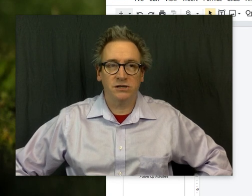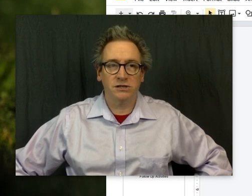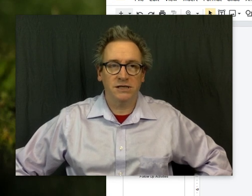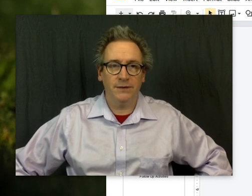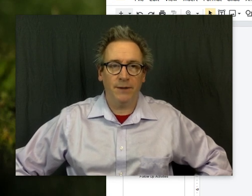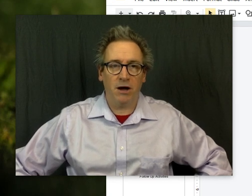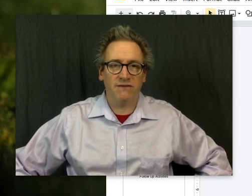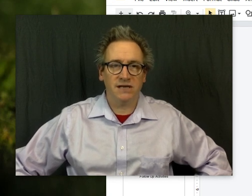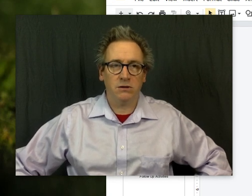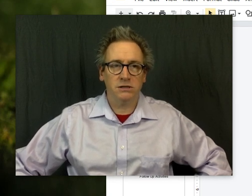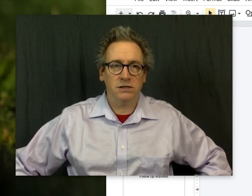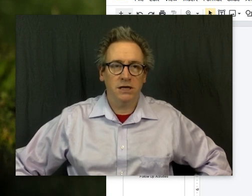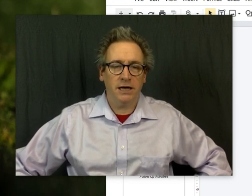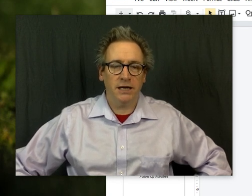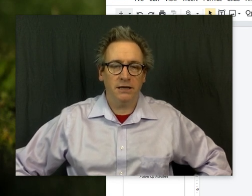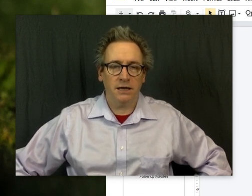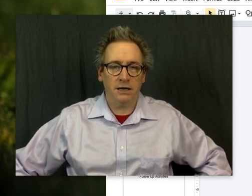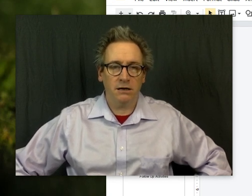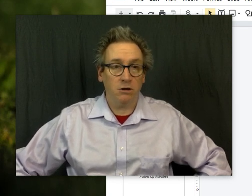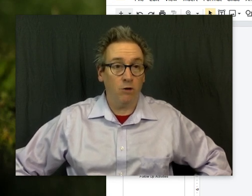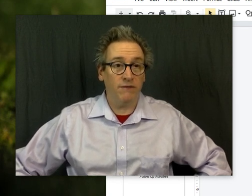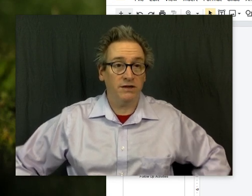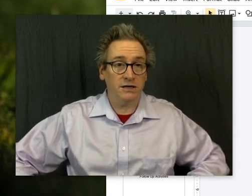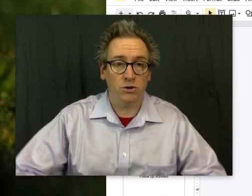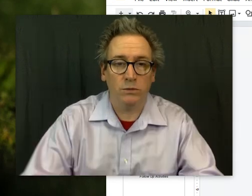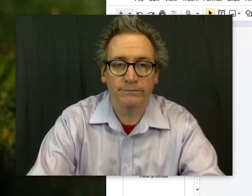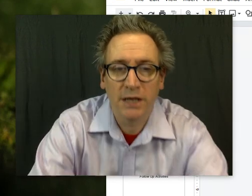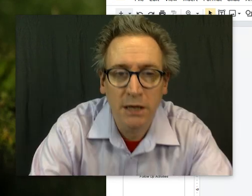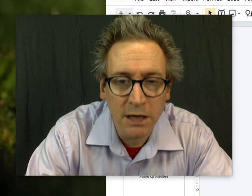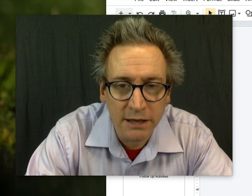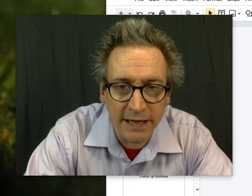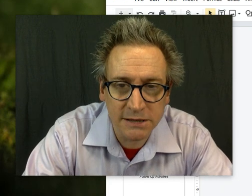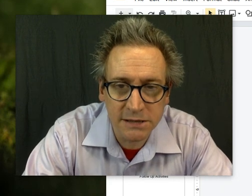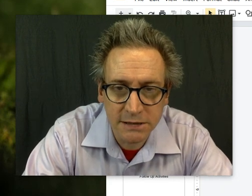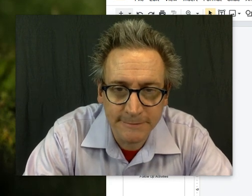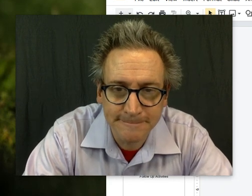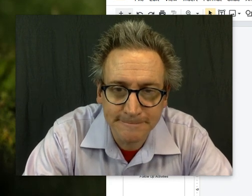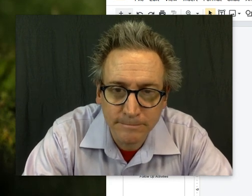questions, see me in my office hours, and hope everything is cool. Thanks.